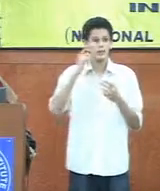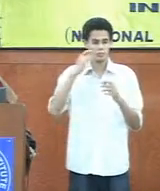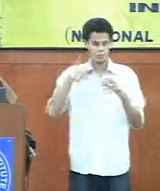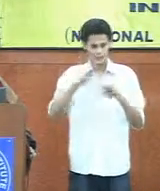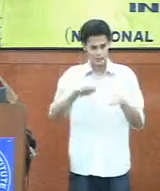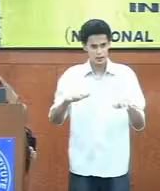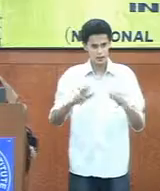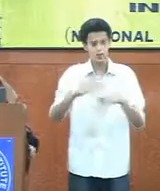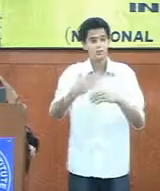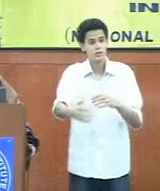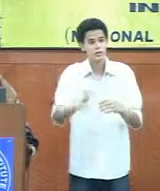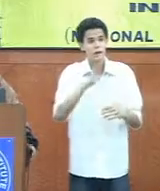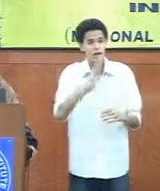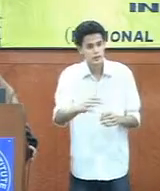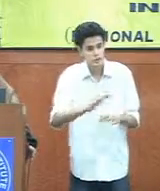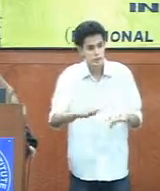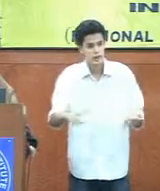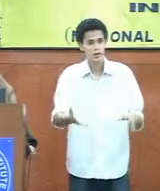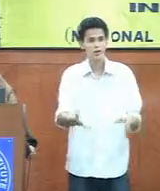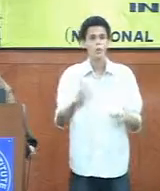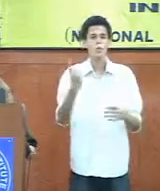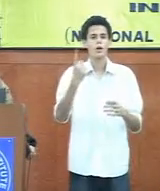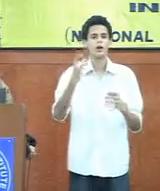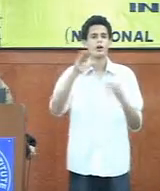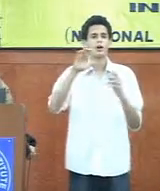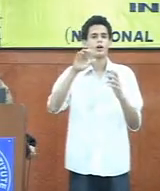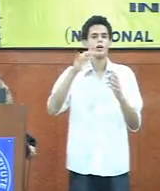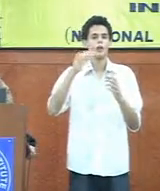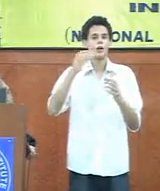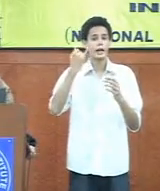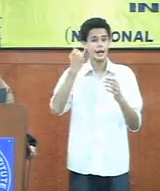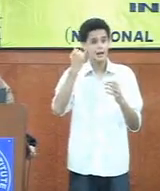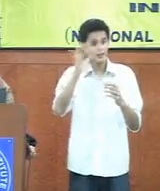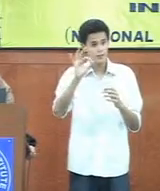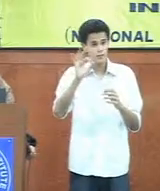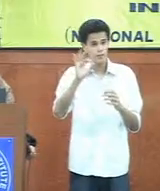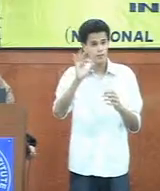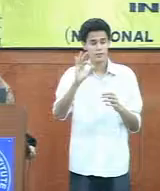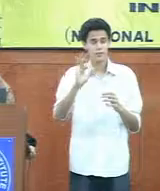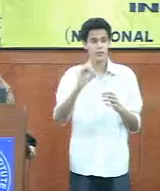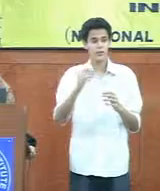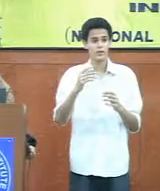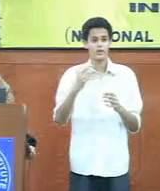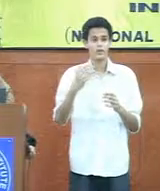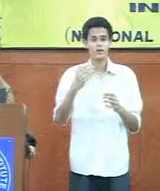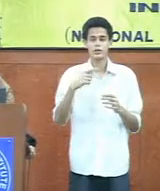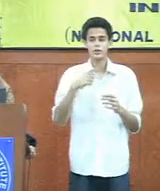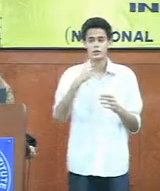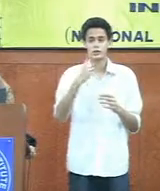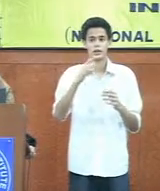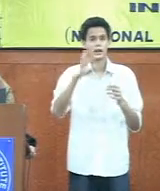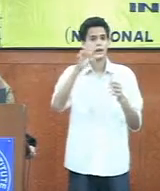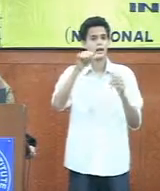grandchildren and so on and so forth, but they only come into play if what we call